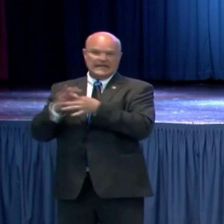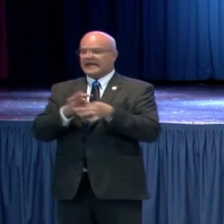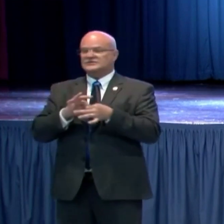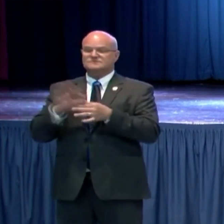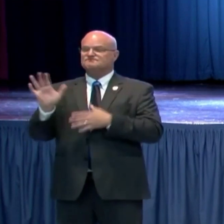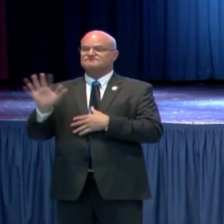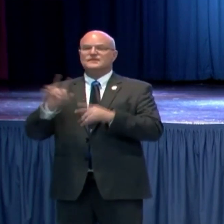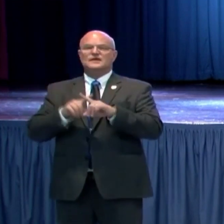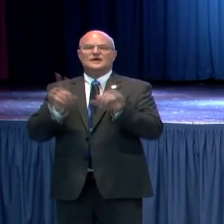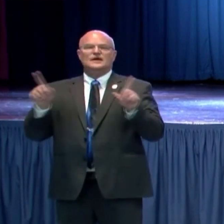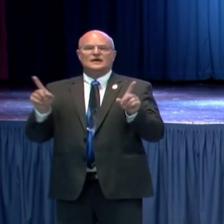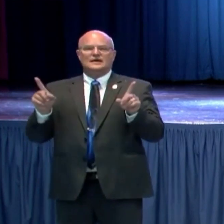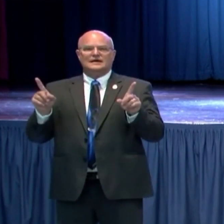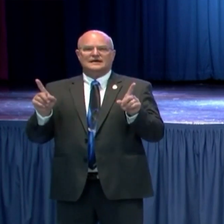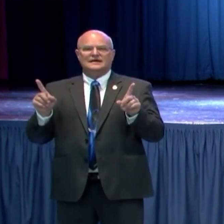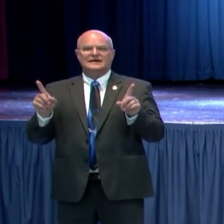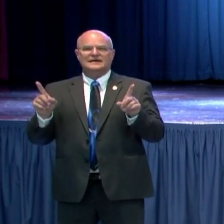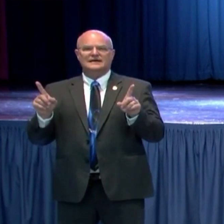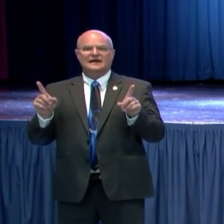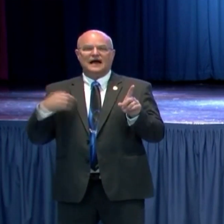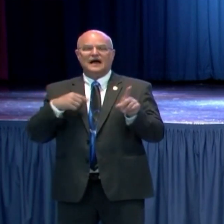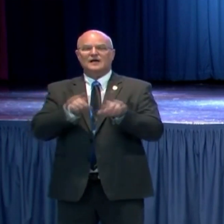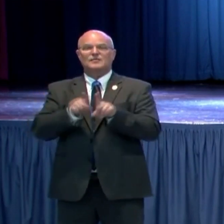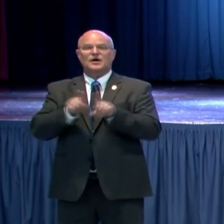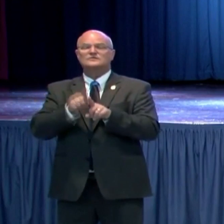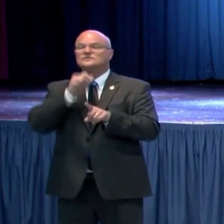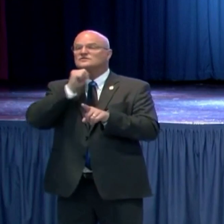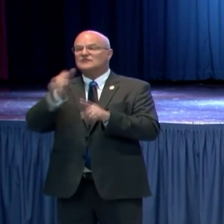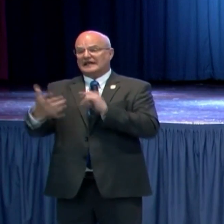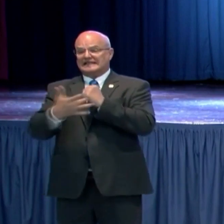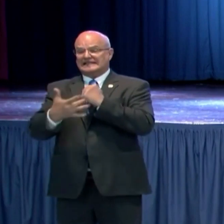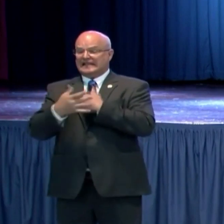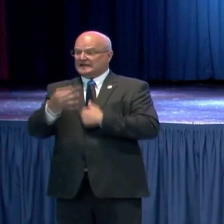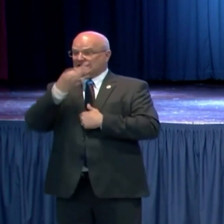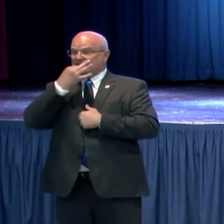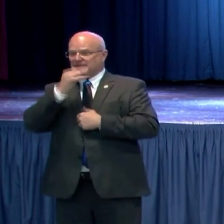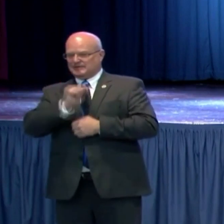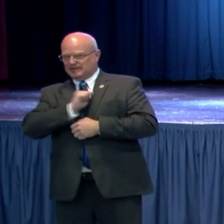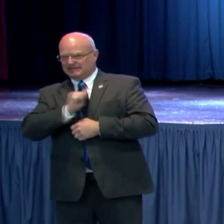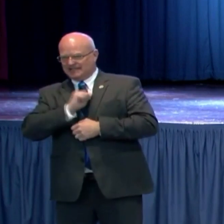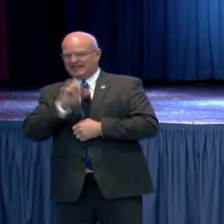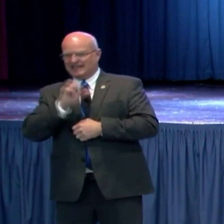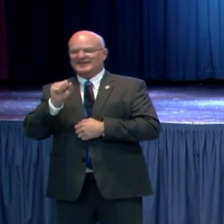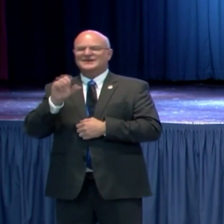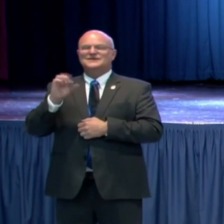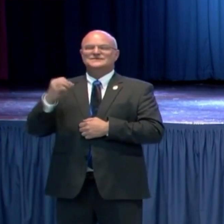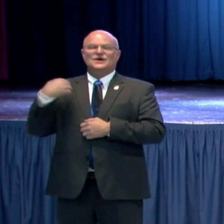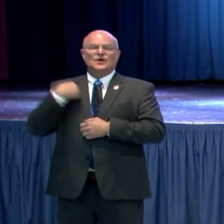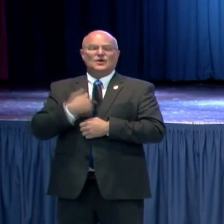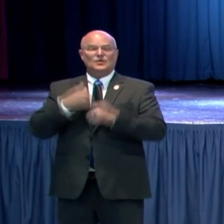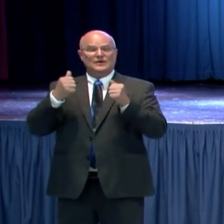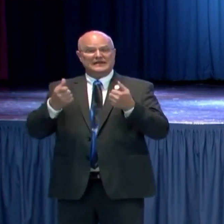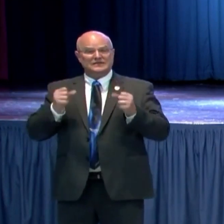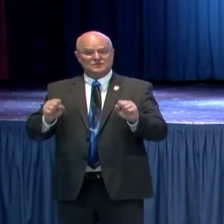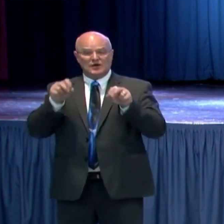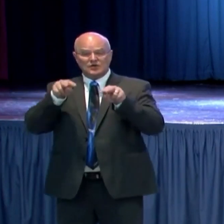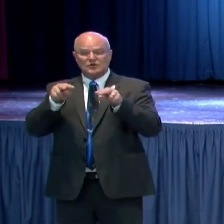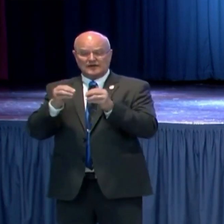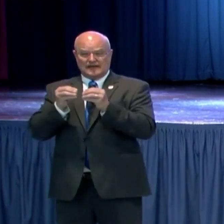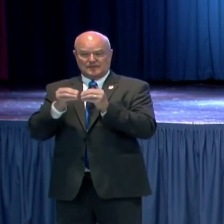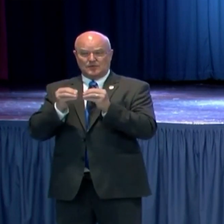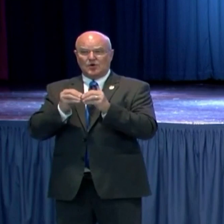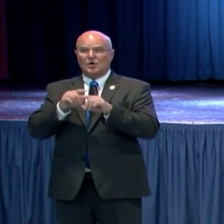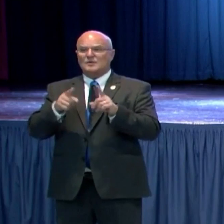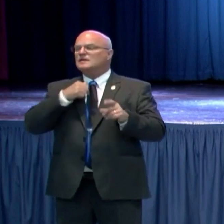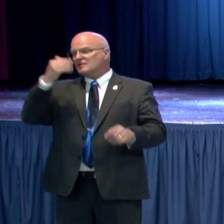connection, but I'm also not the technical expert there, so we can try to look into that